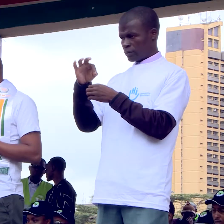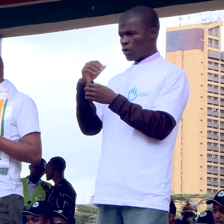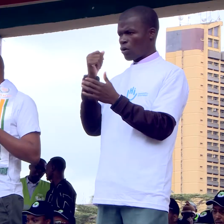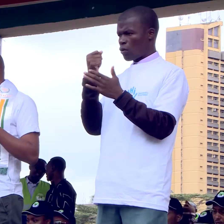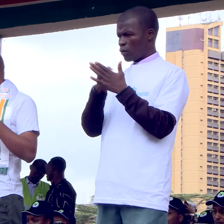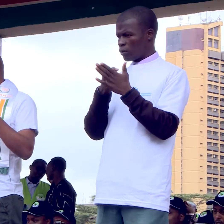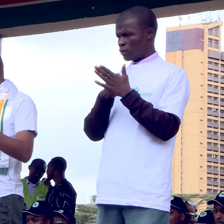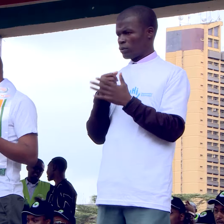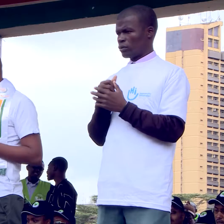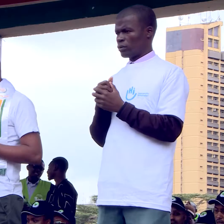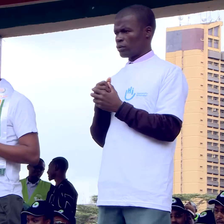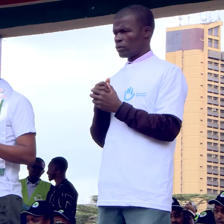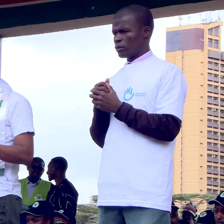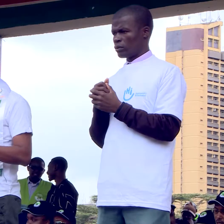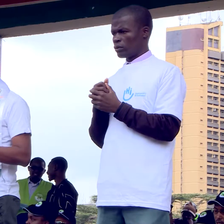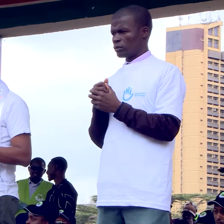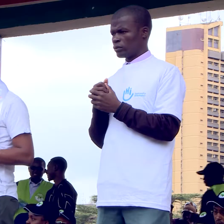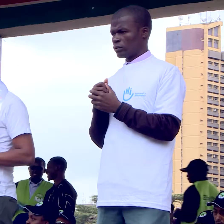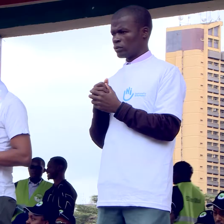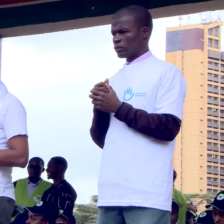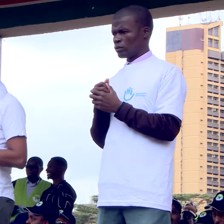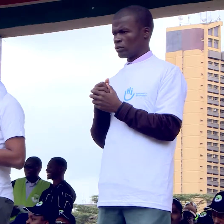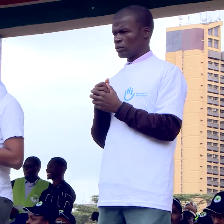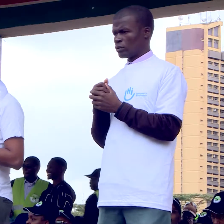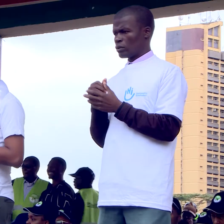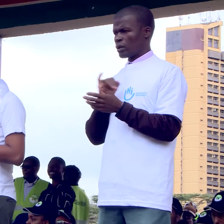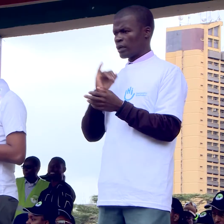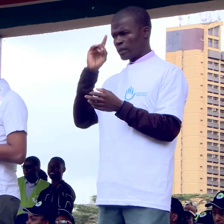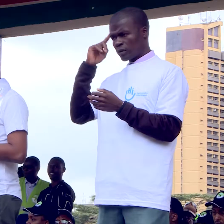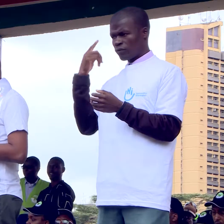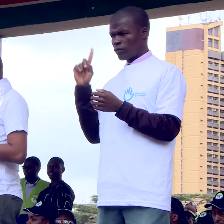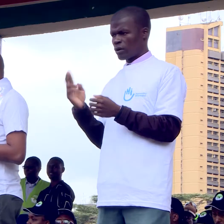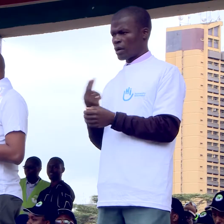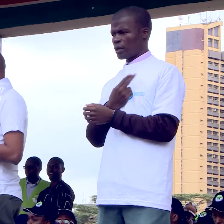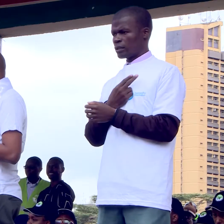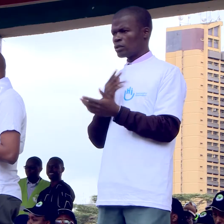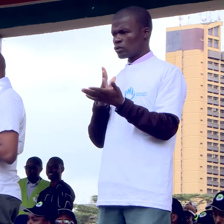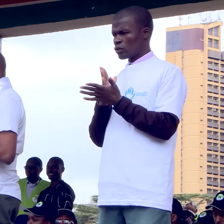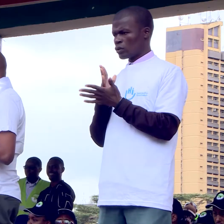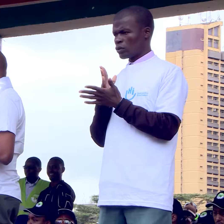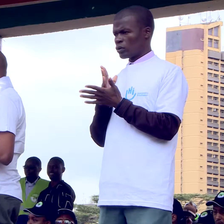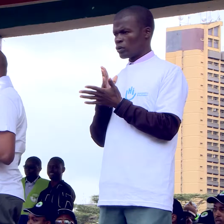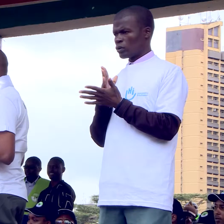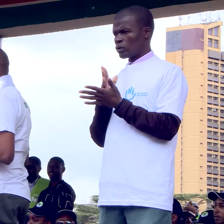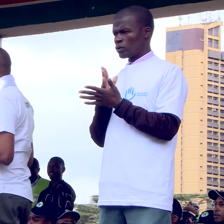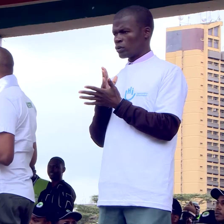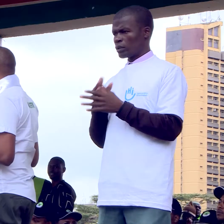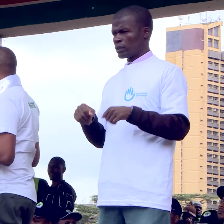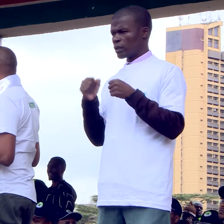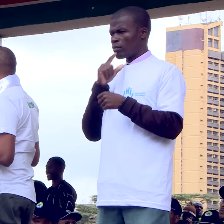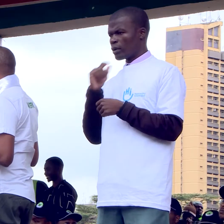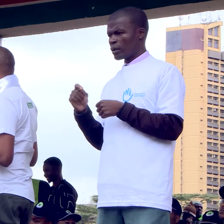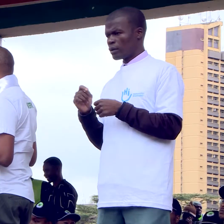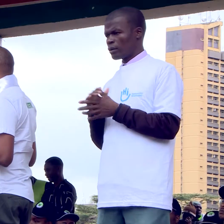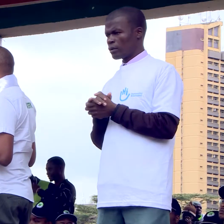happen as a precursor to elections. I think for us, really, is Chairman, is really,